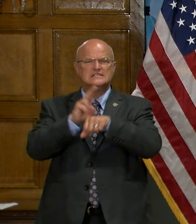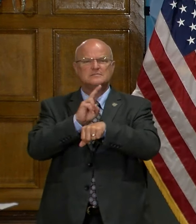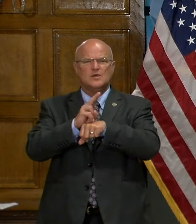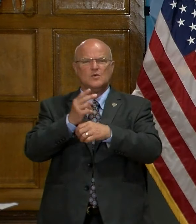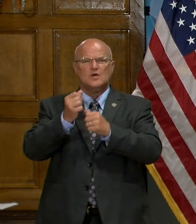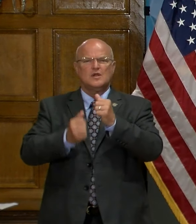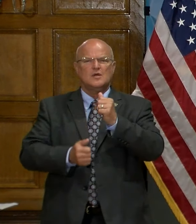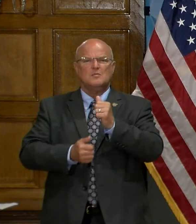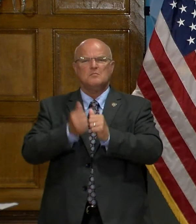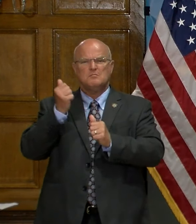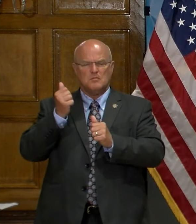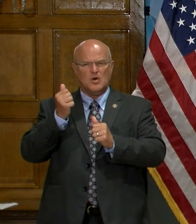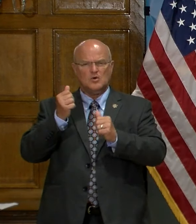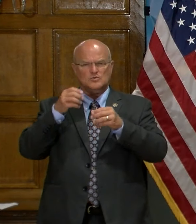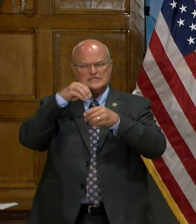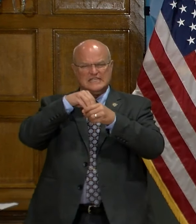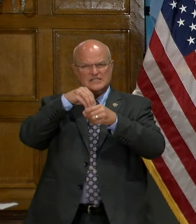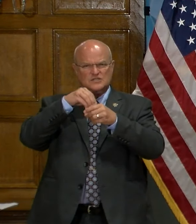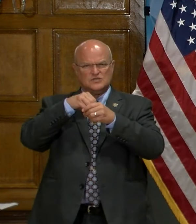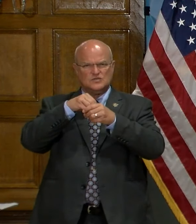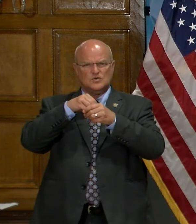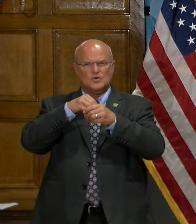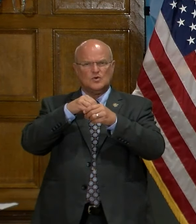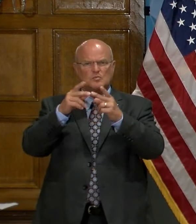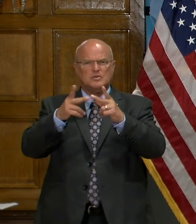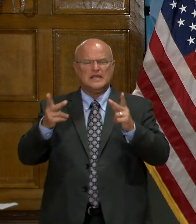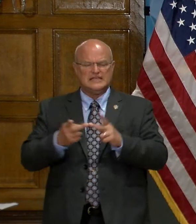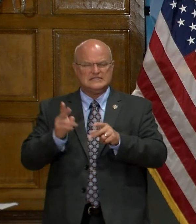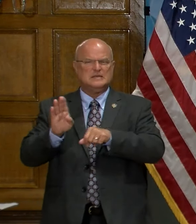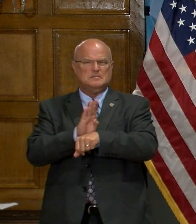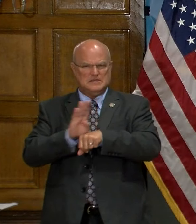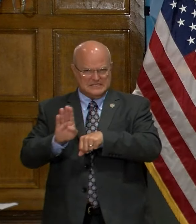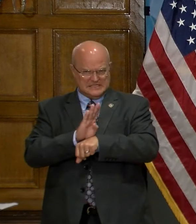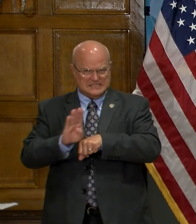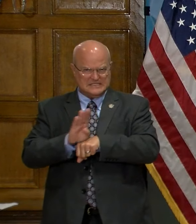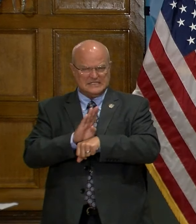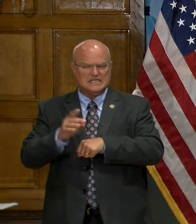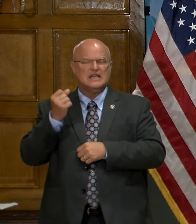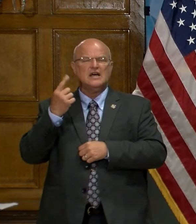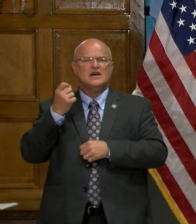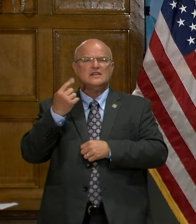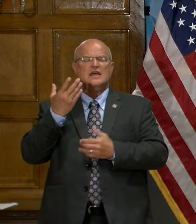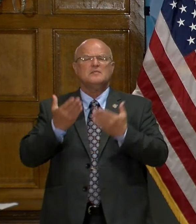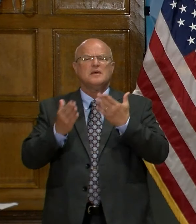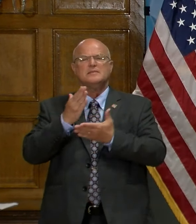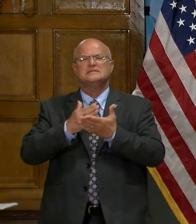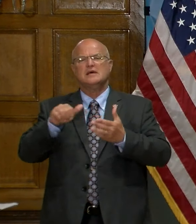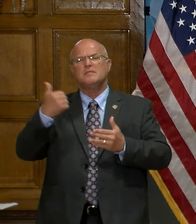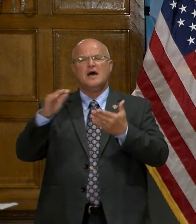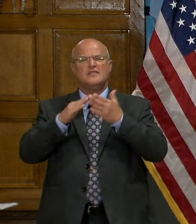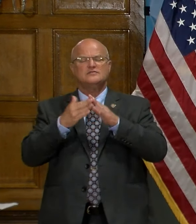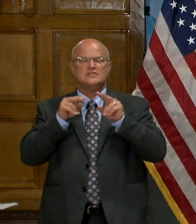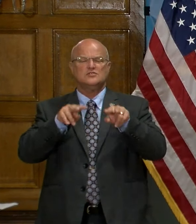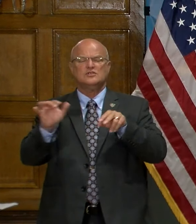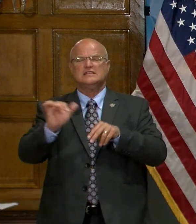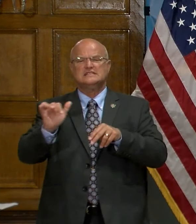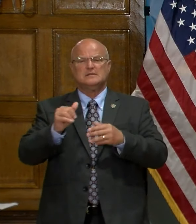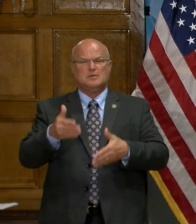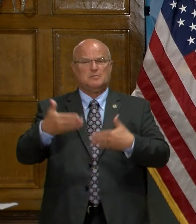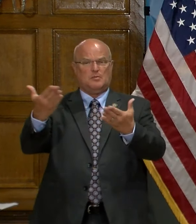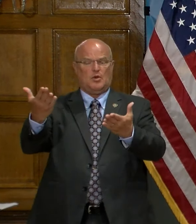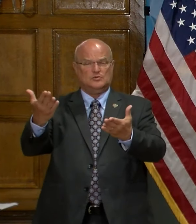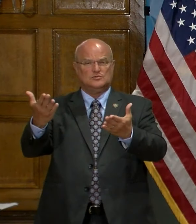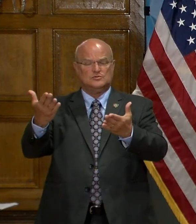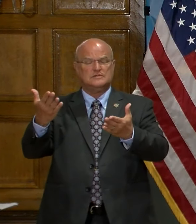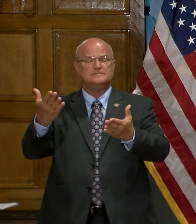worn in most indoor public places and businesses. I understand there may be some other cities looking at similar